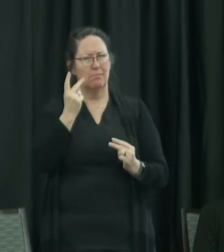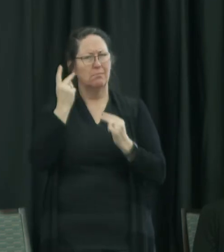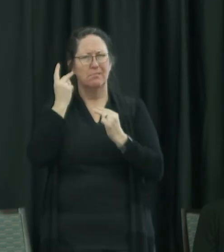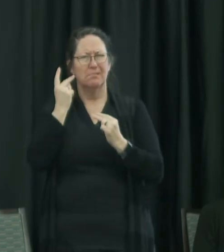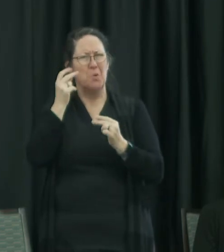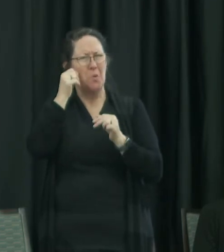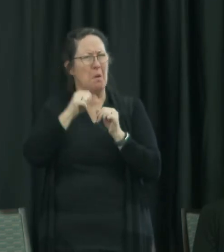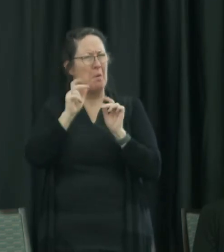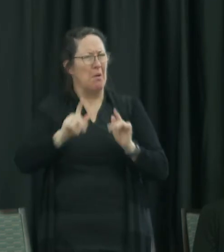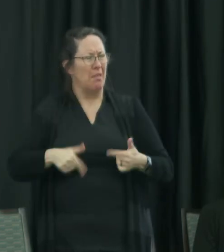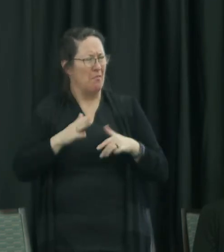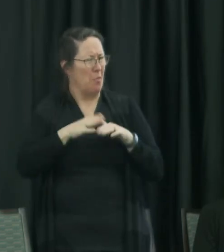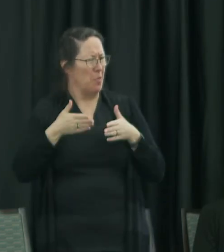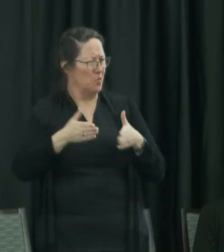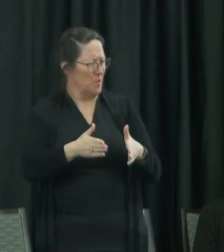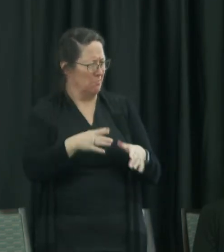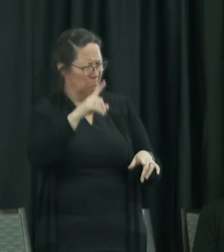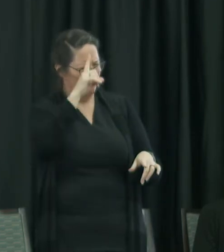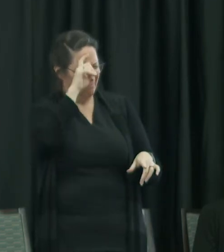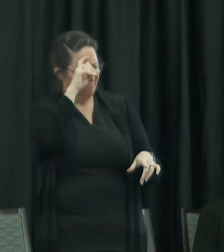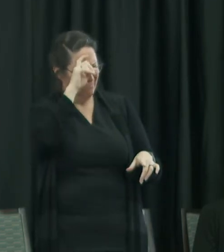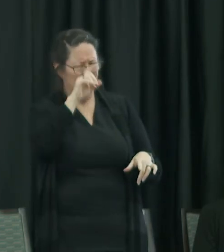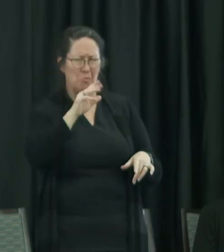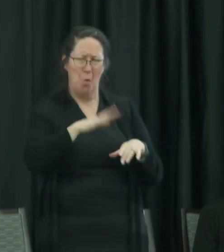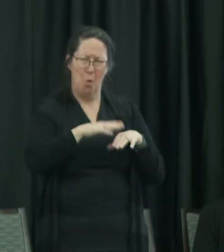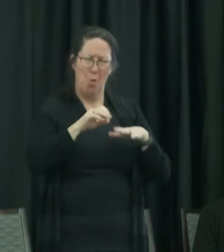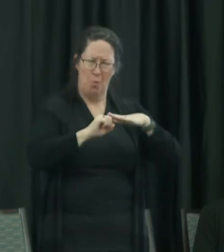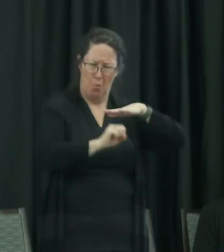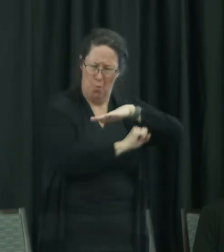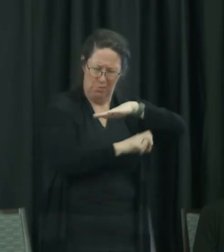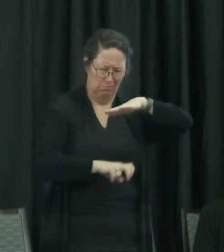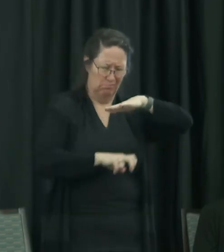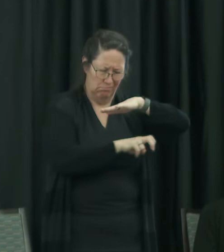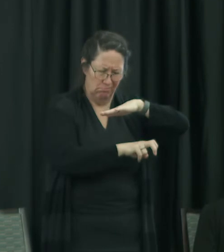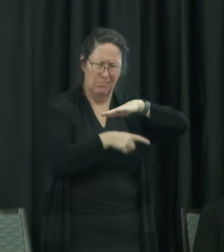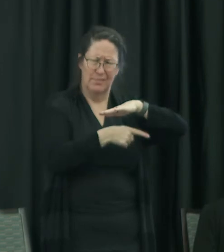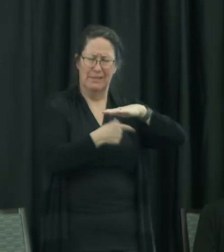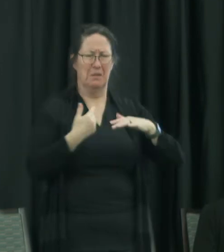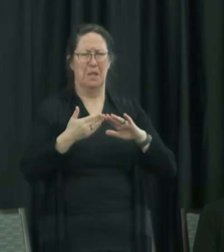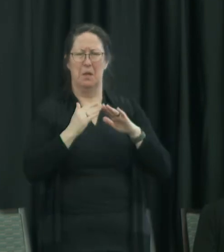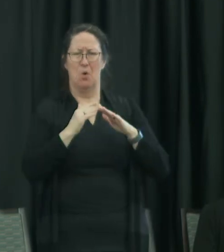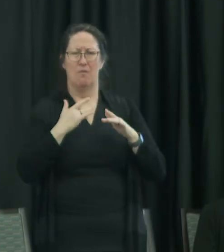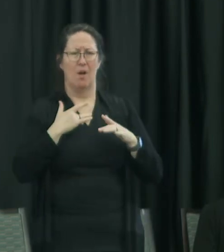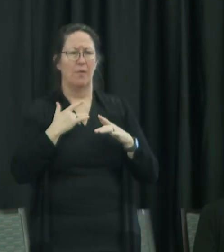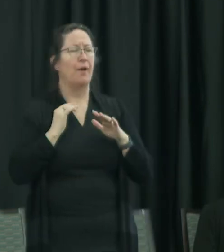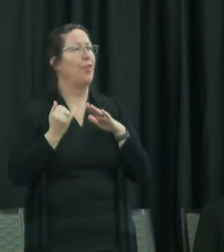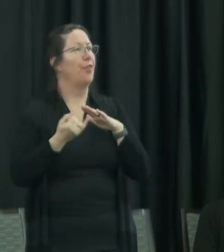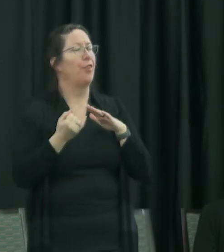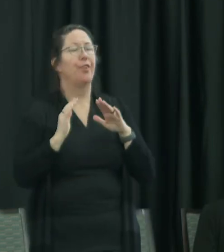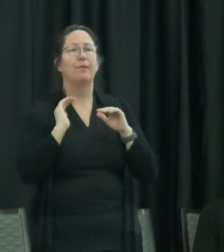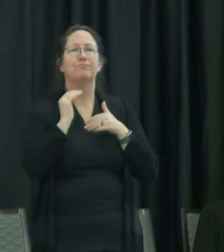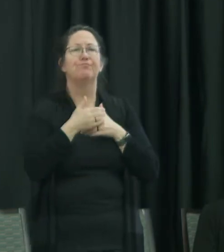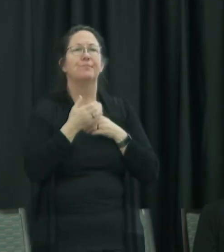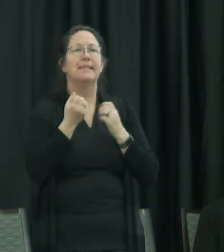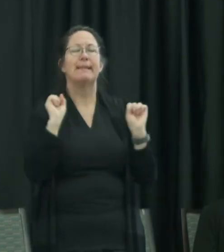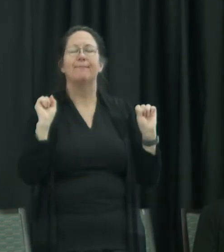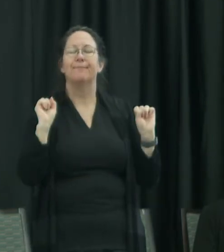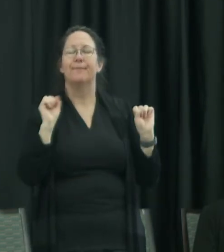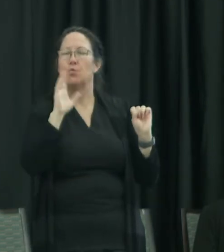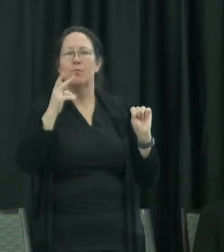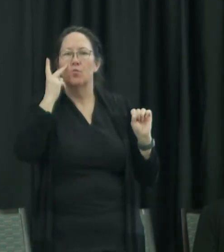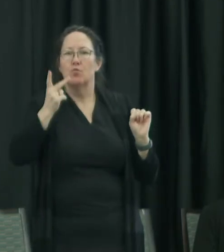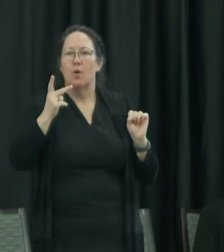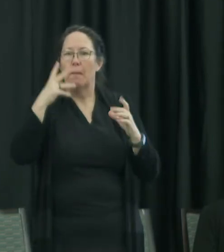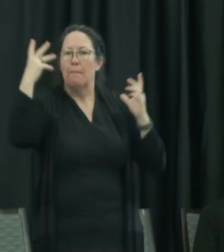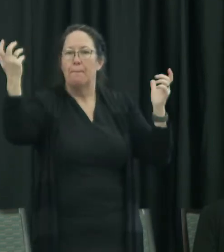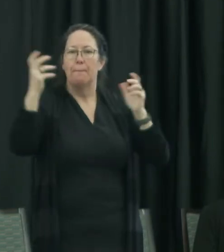seeing people living on the streets or under bridges. As a community, it felt like we were insulated from the on-the-street homelessness that you might see in